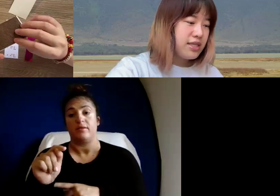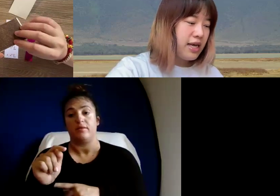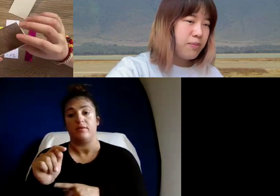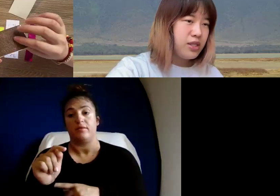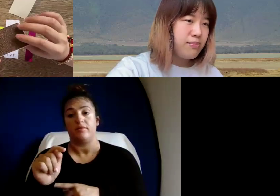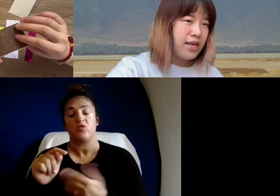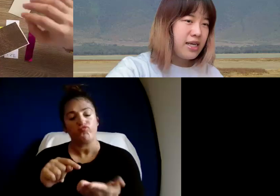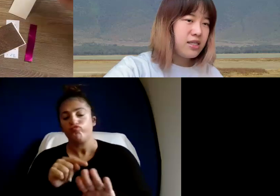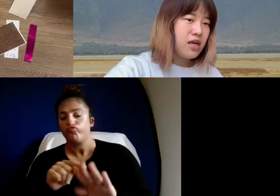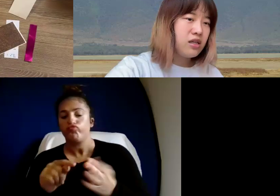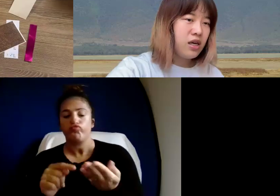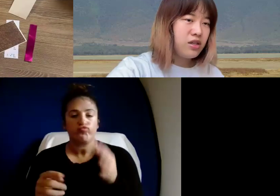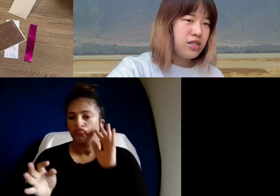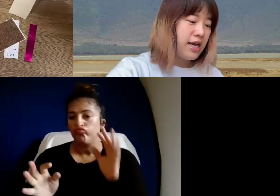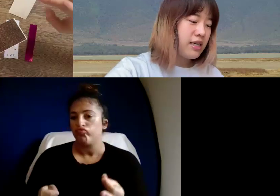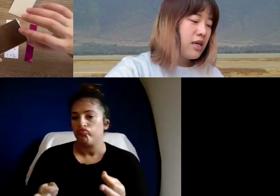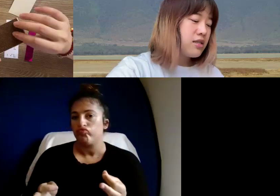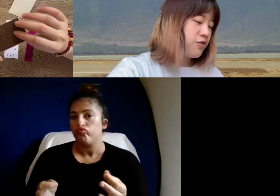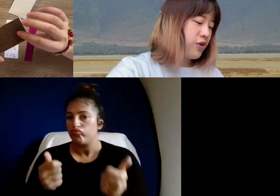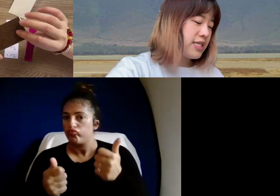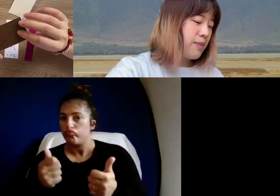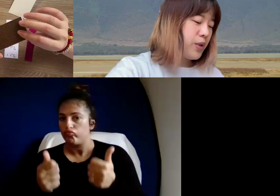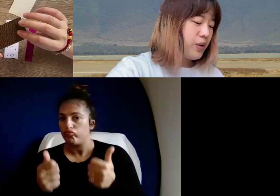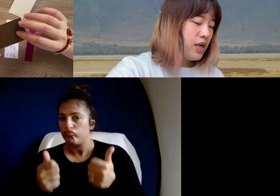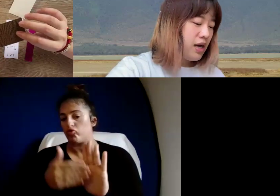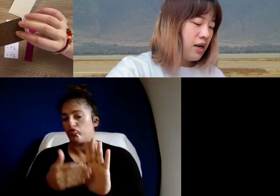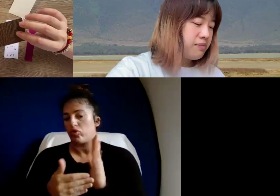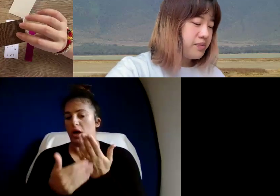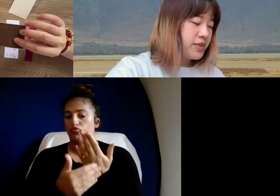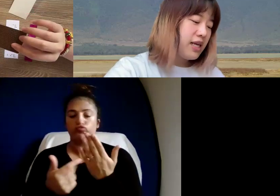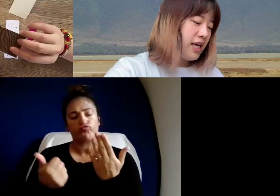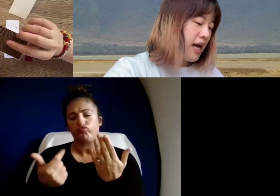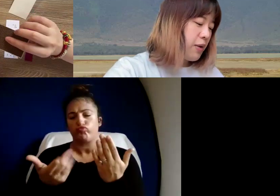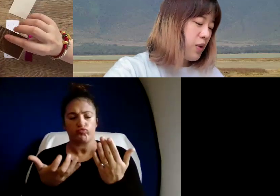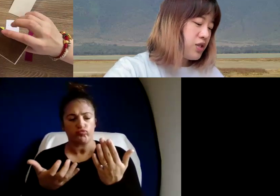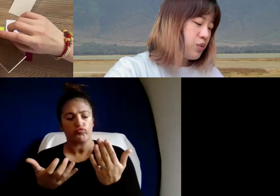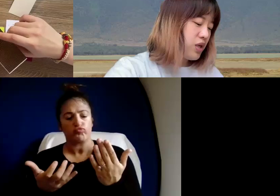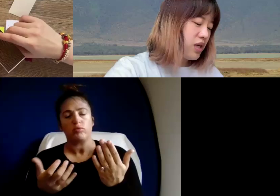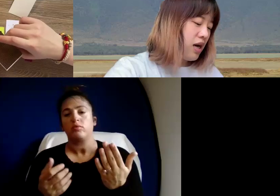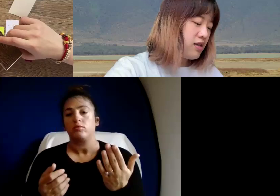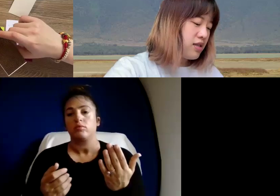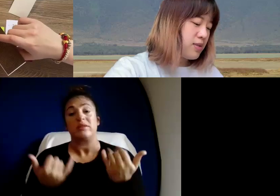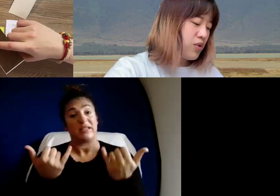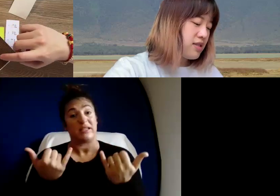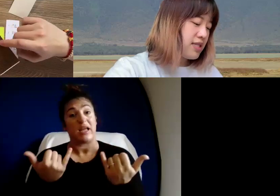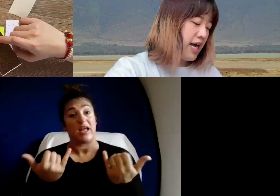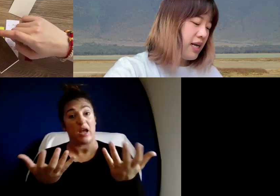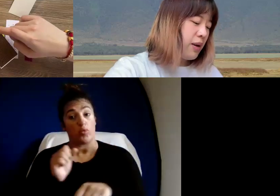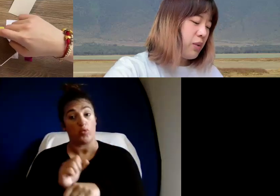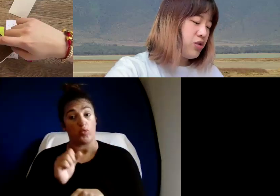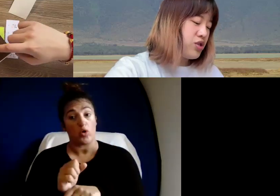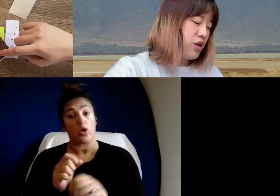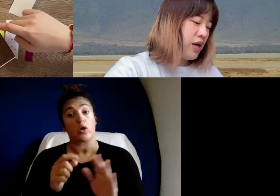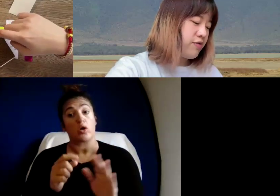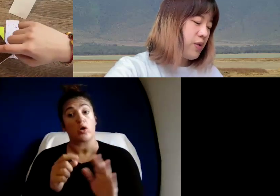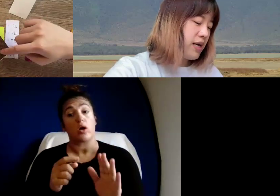to use and put the magnet on the other side. So for example, today I want to work on this bronze side.